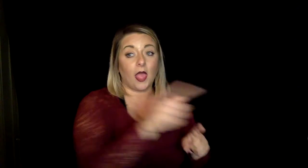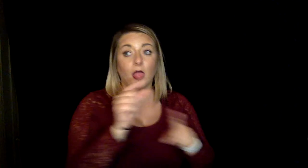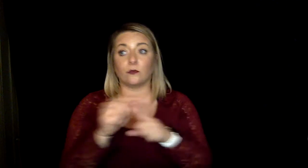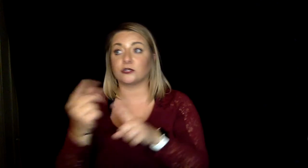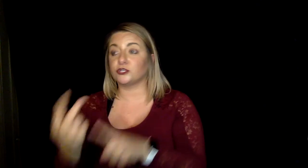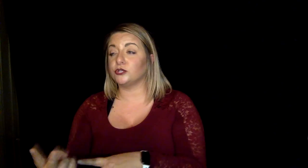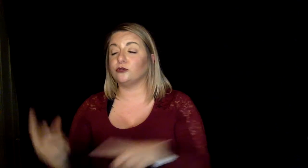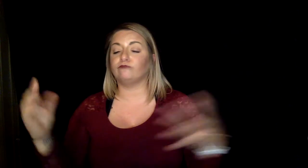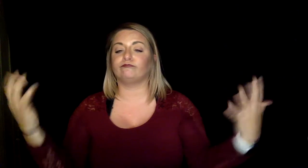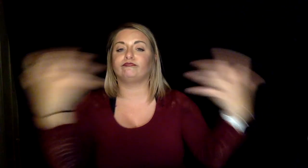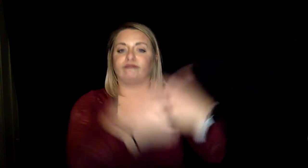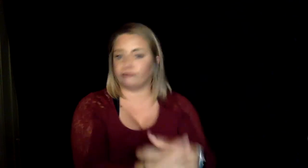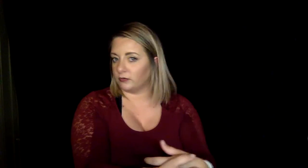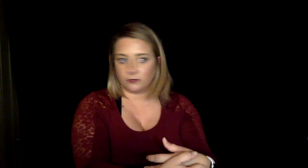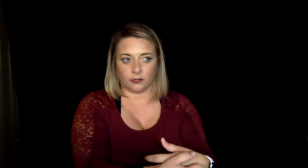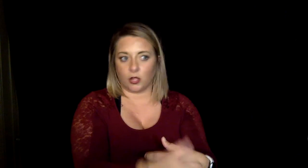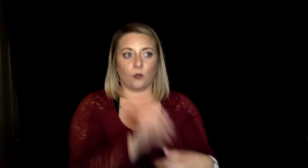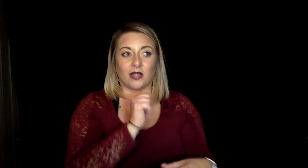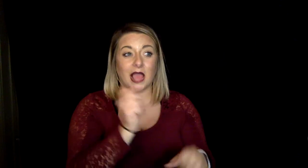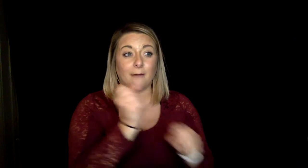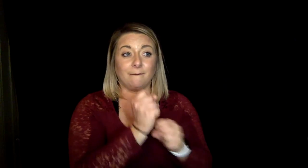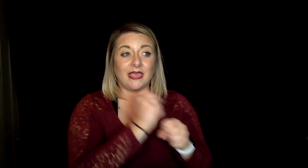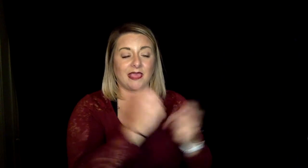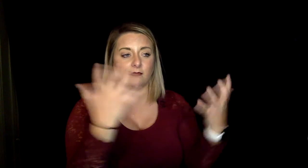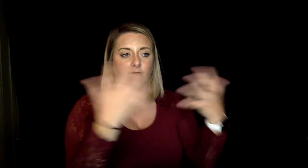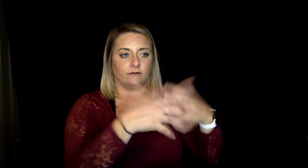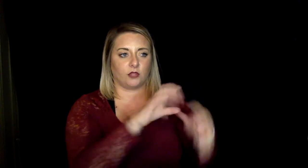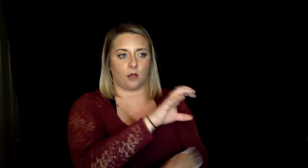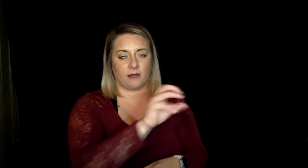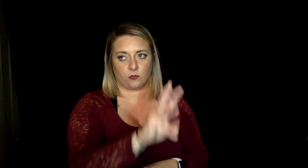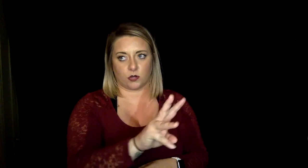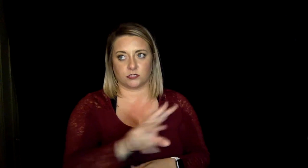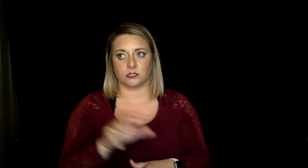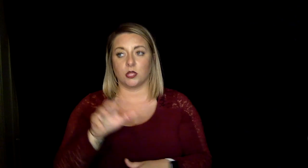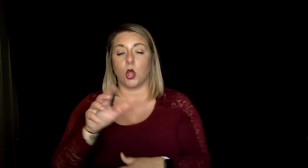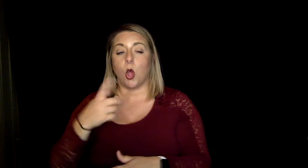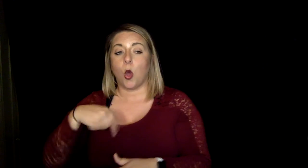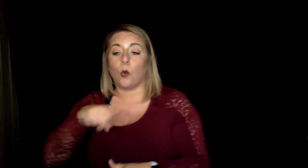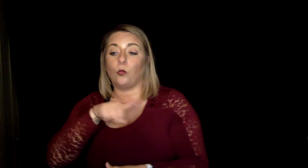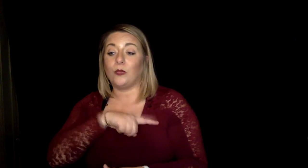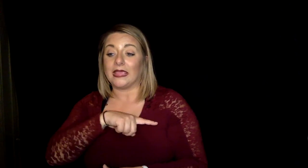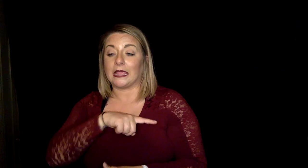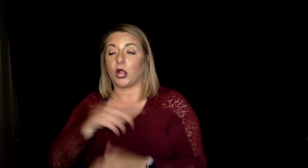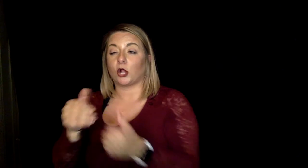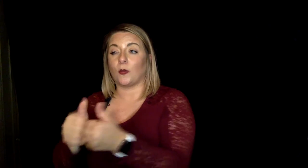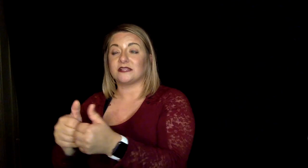one, word two. We're not making the compound words. We are going to